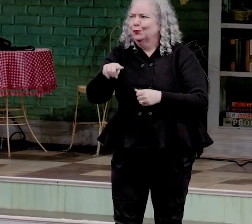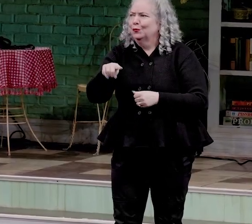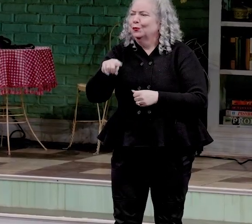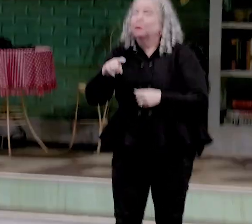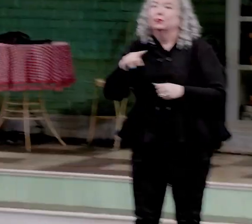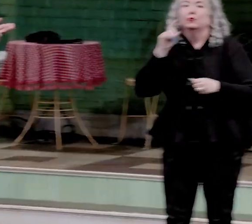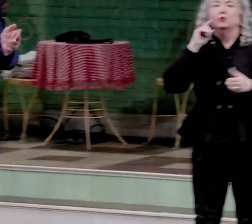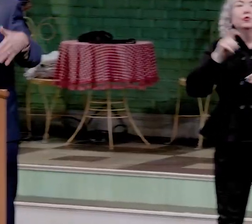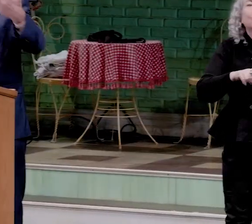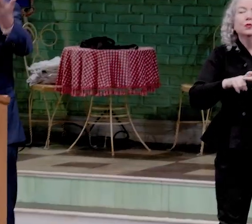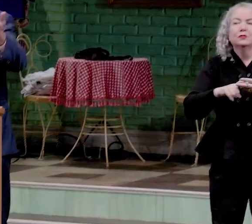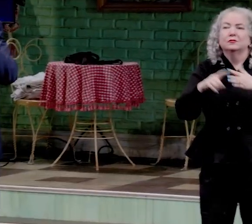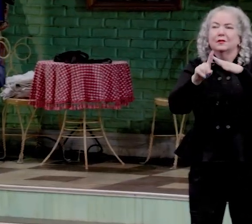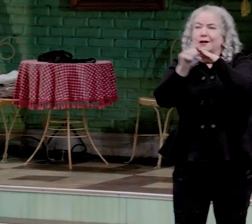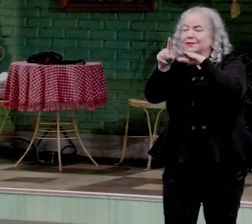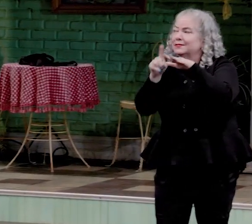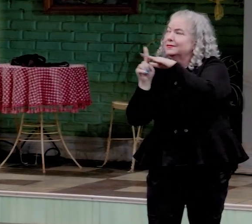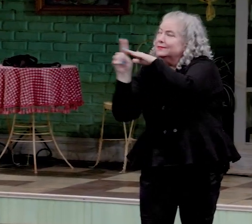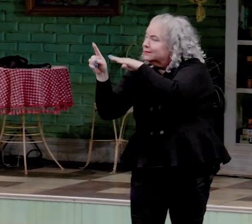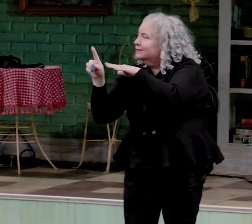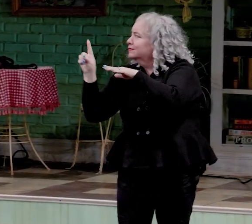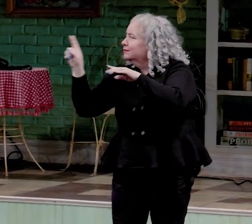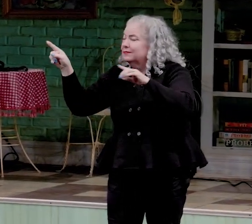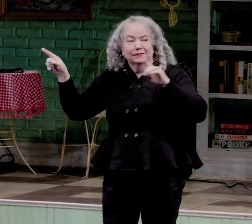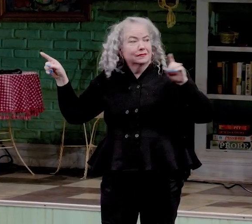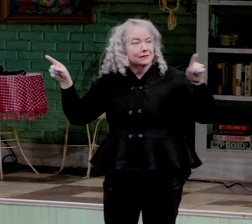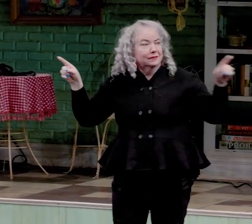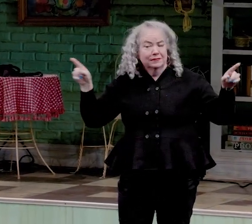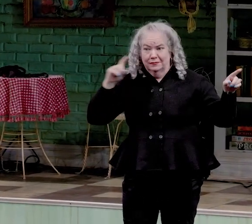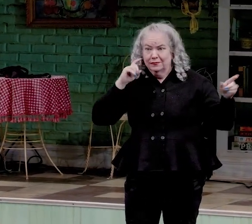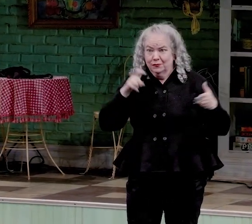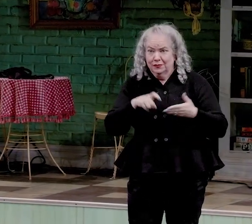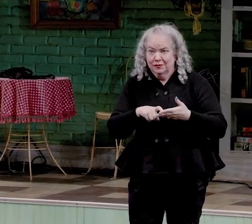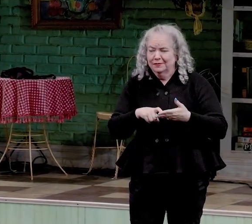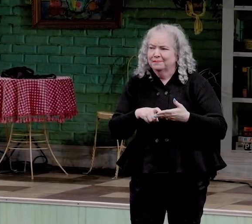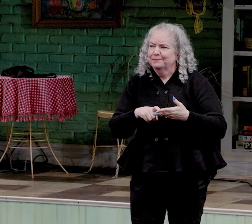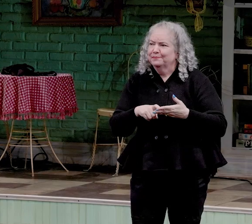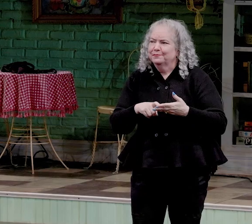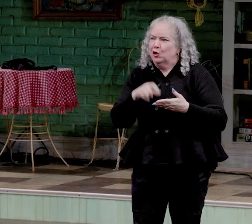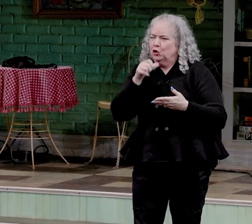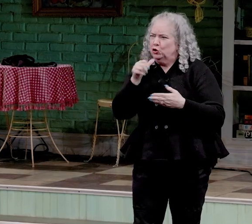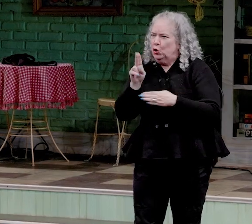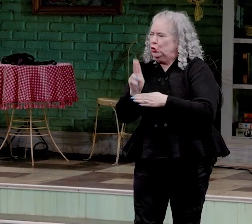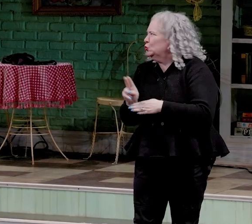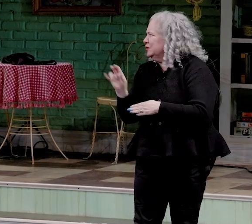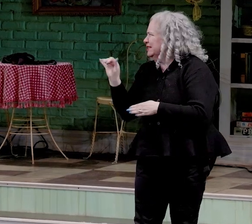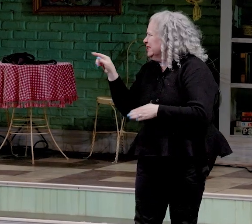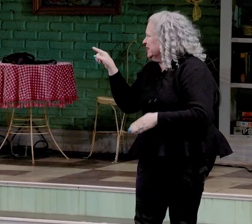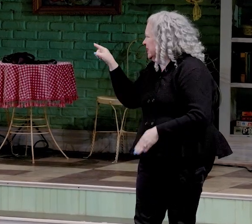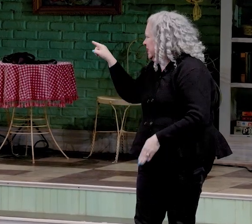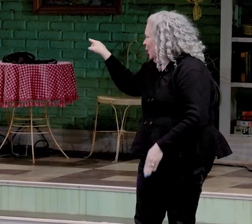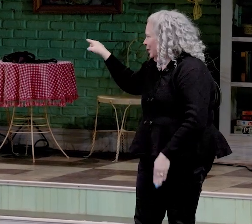the nearest exits are here in the theater. I would recommend that you not use that door.